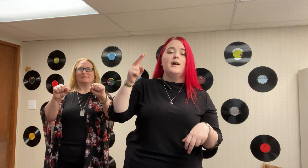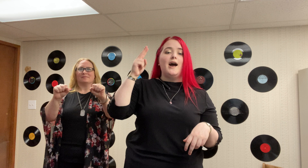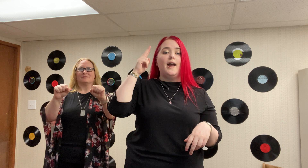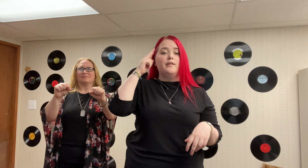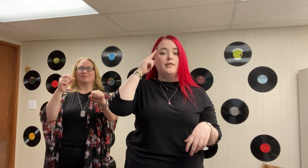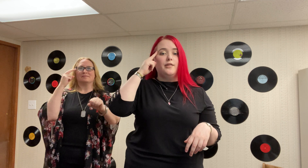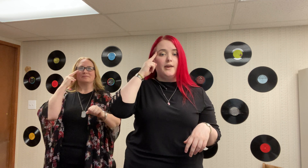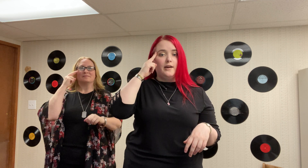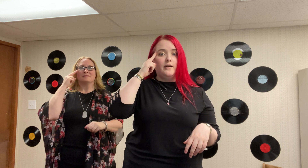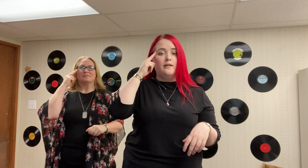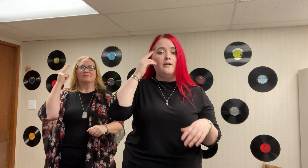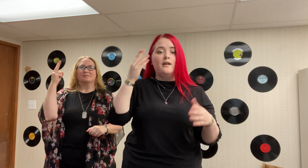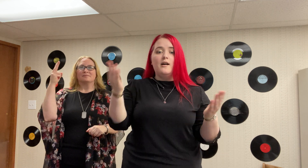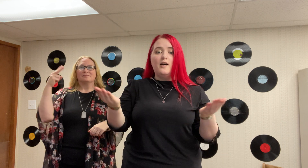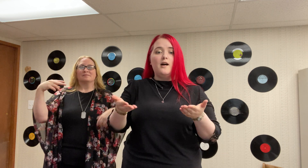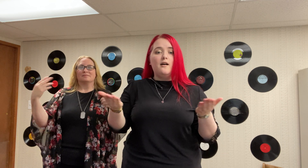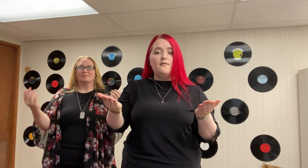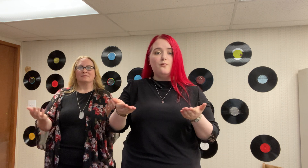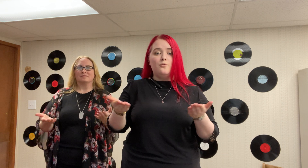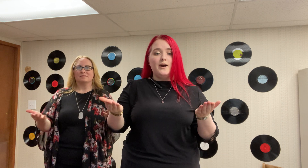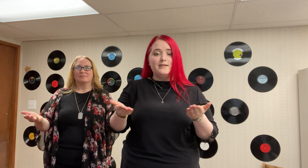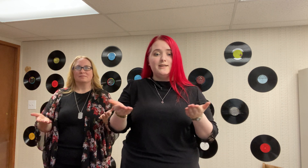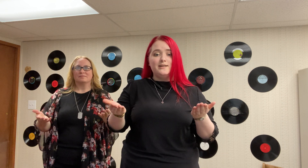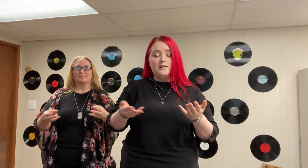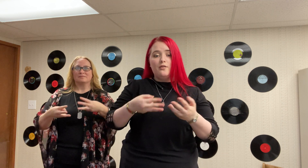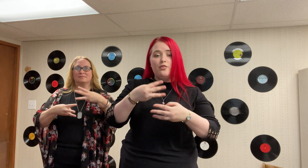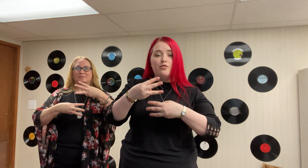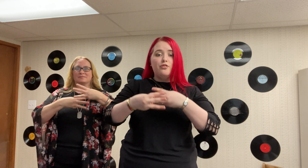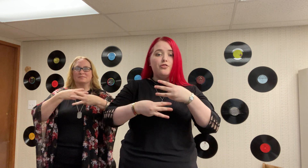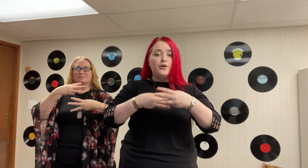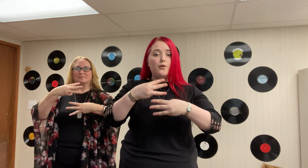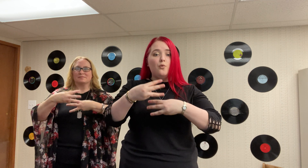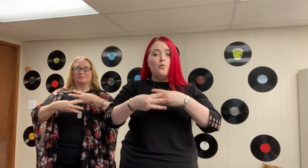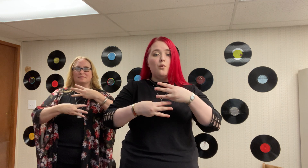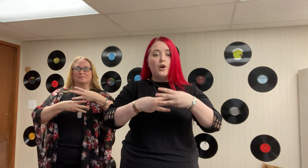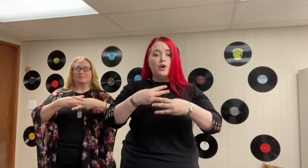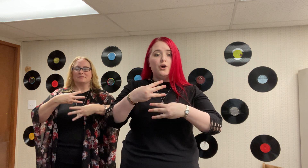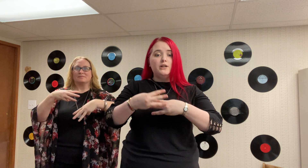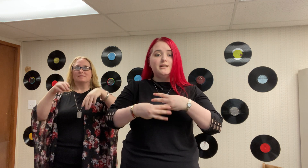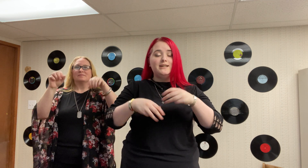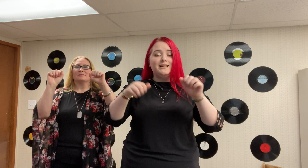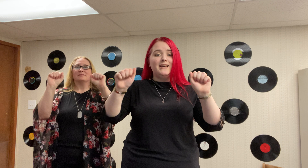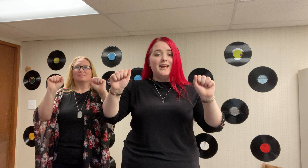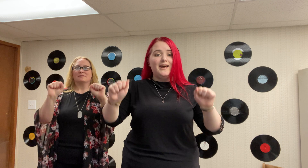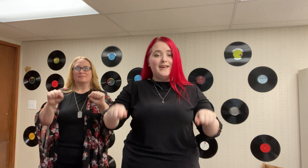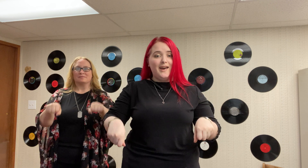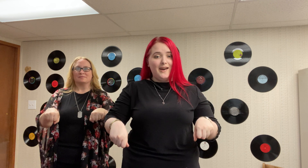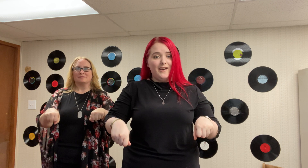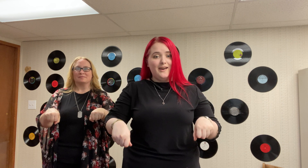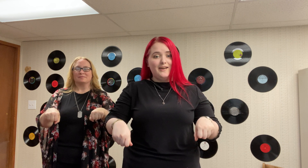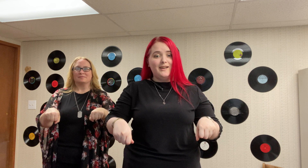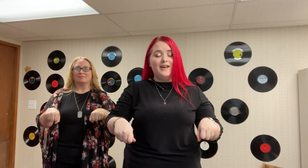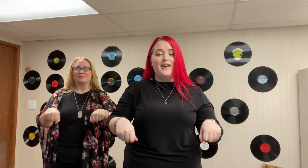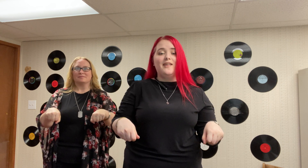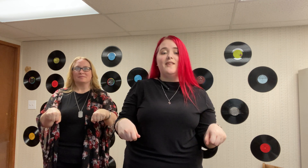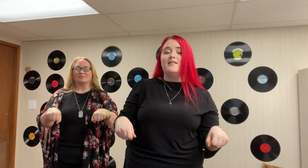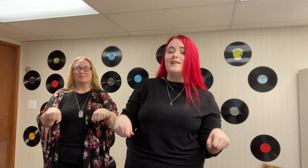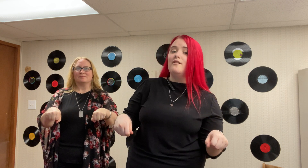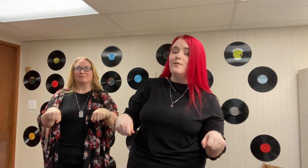I think of what the world can. And then the sign for